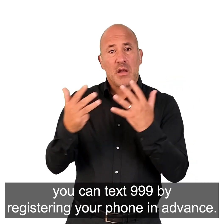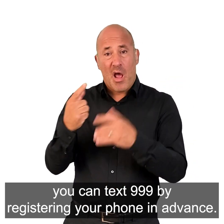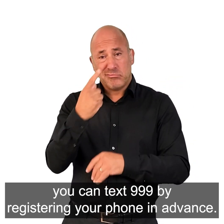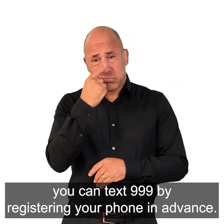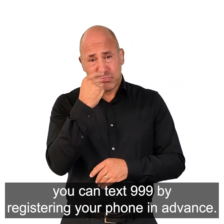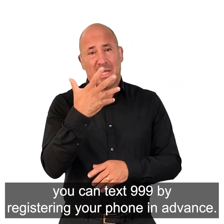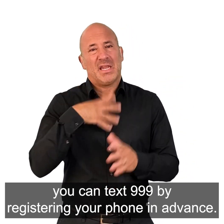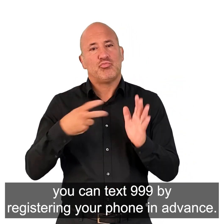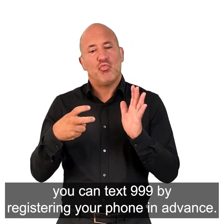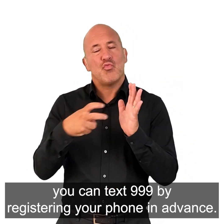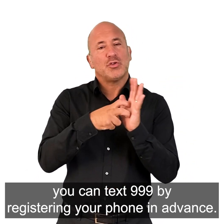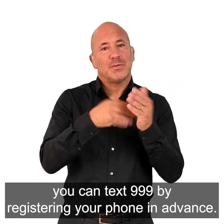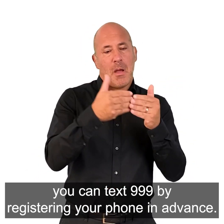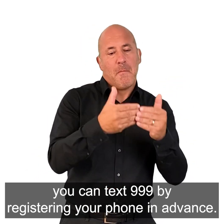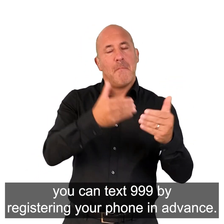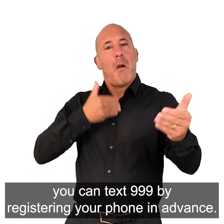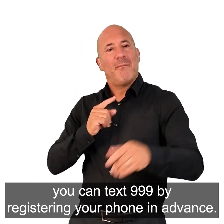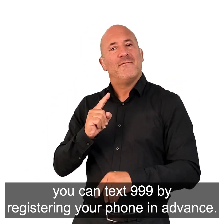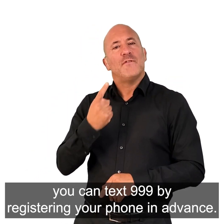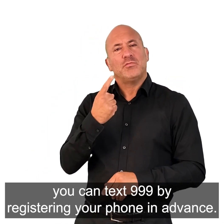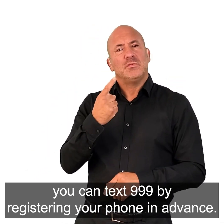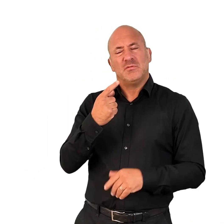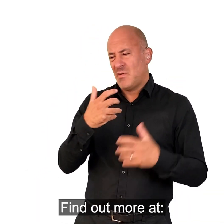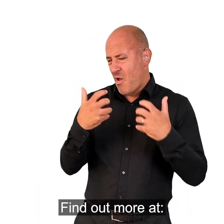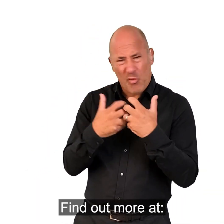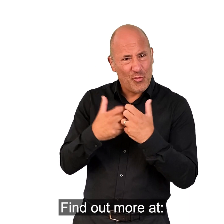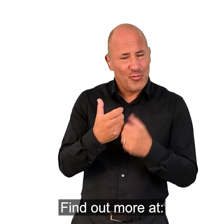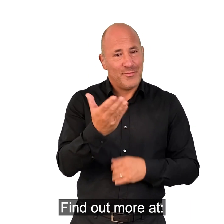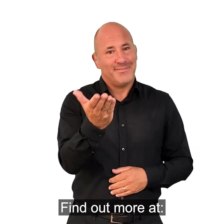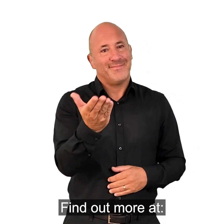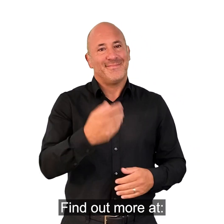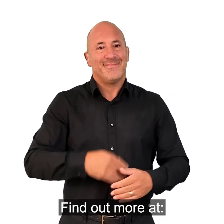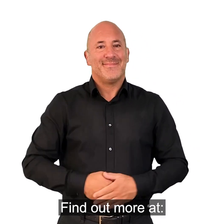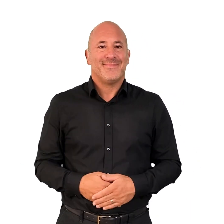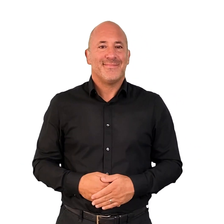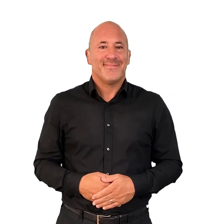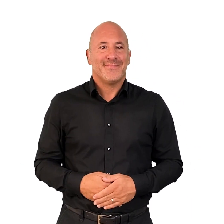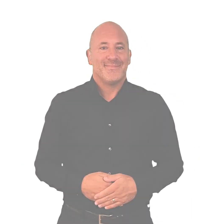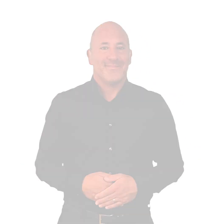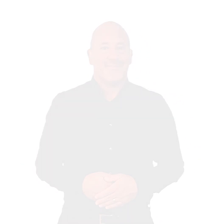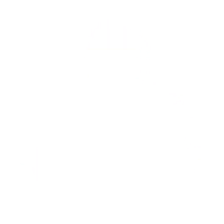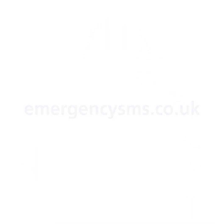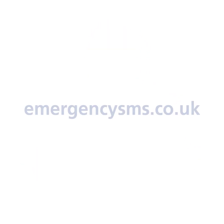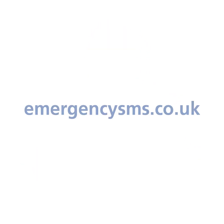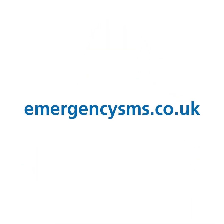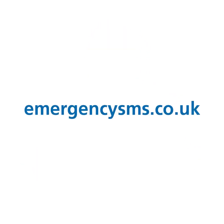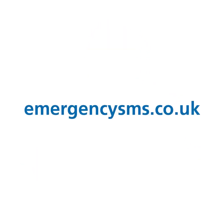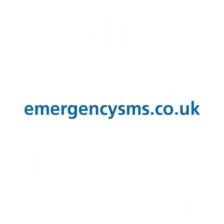text 999 by registering your phone in advance. Find out more at